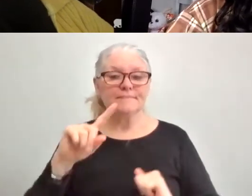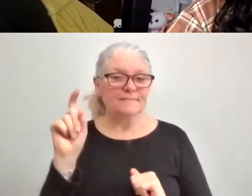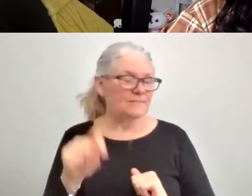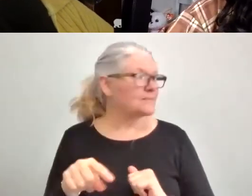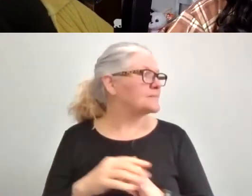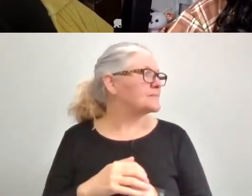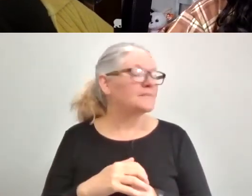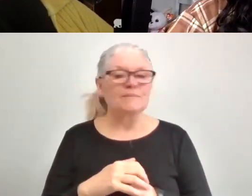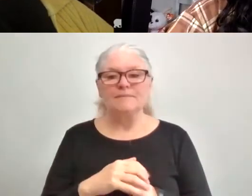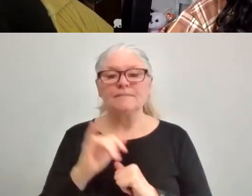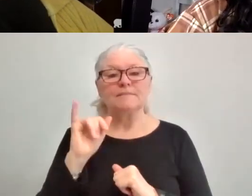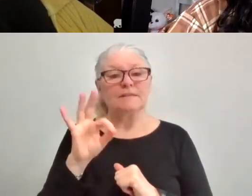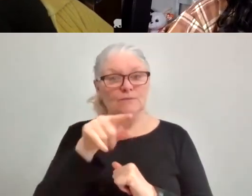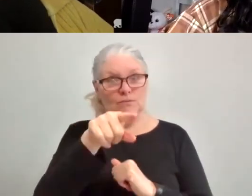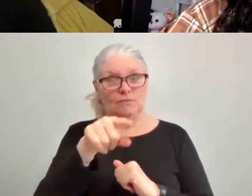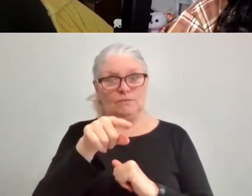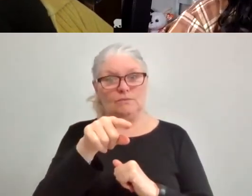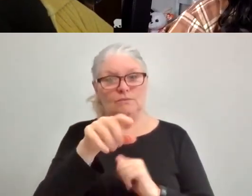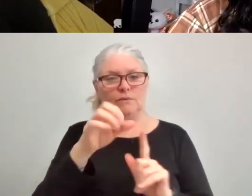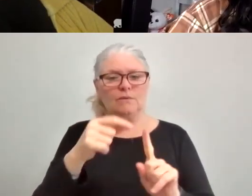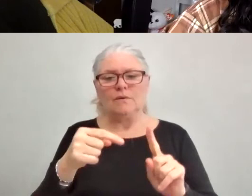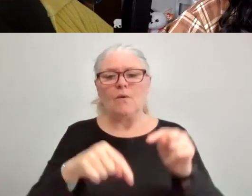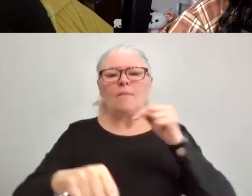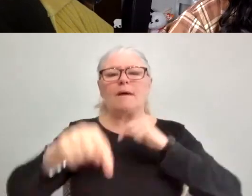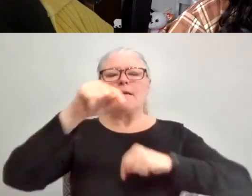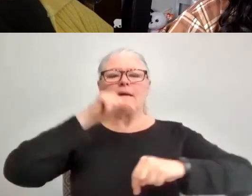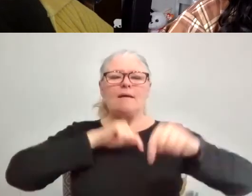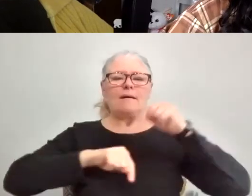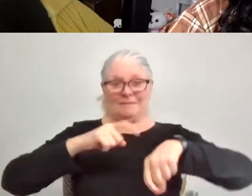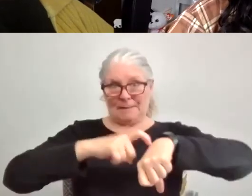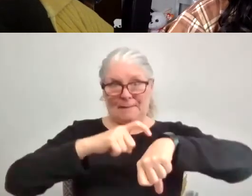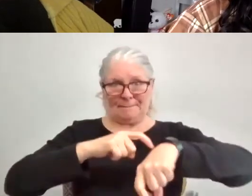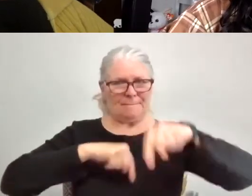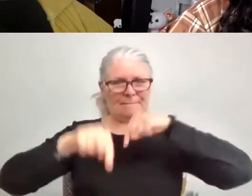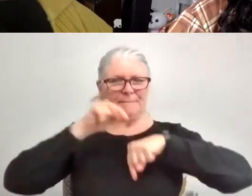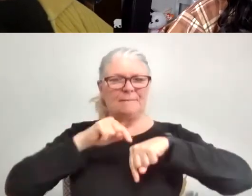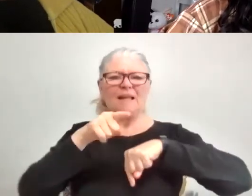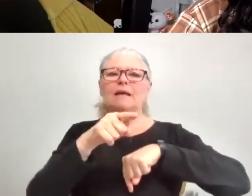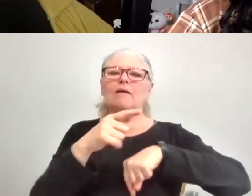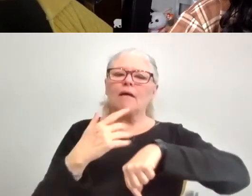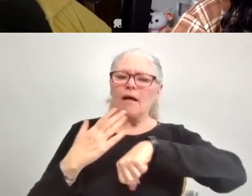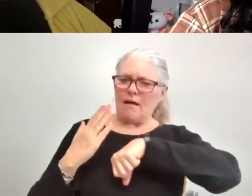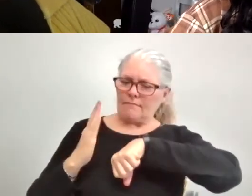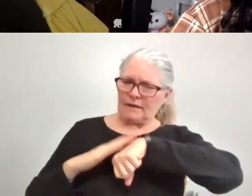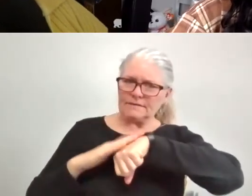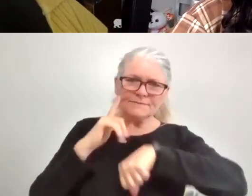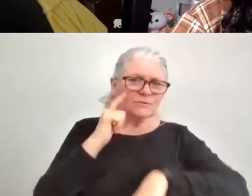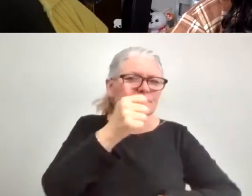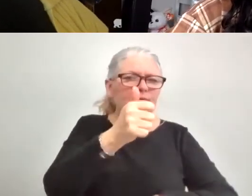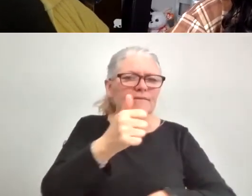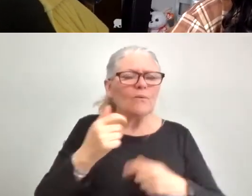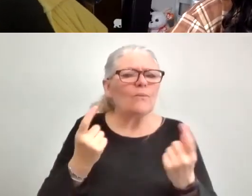if you could go back to any point in time and give yourself one piece of advice, what would it be?